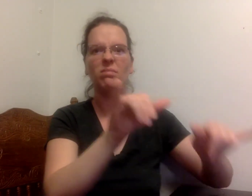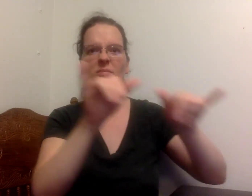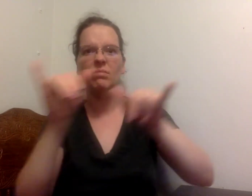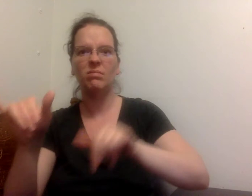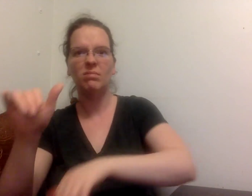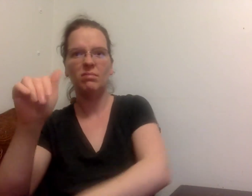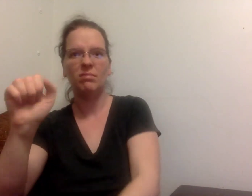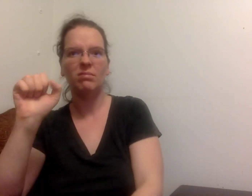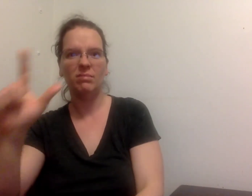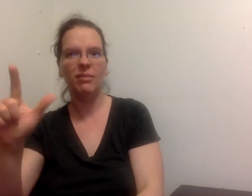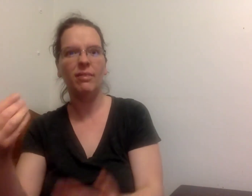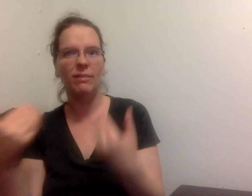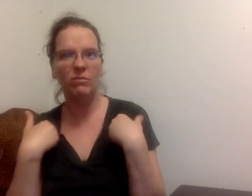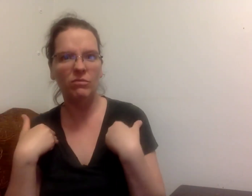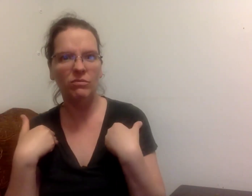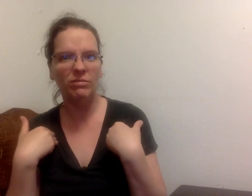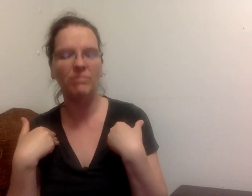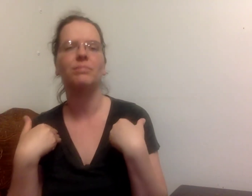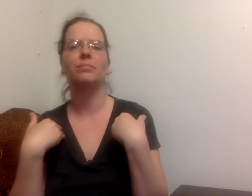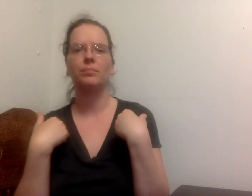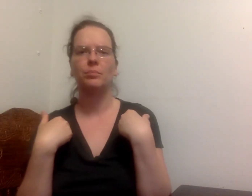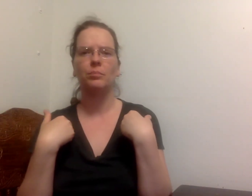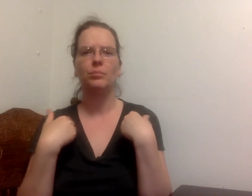Well, ASL has adverbs too.